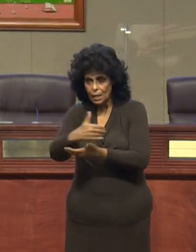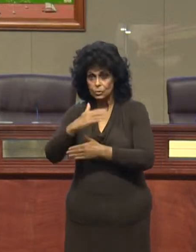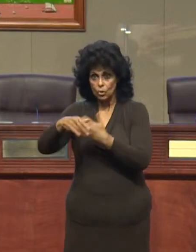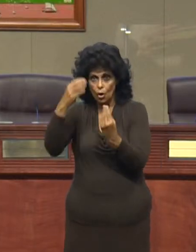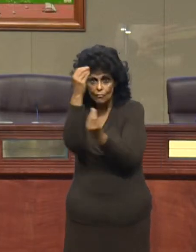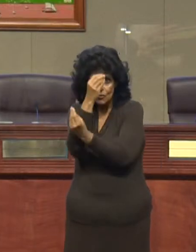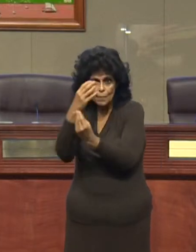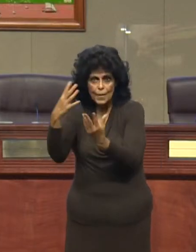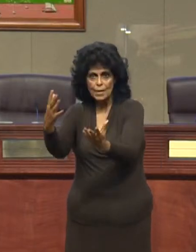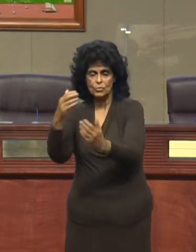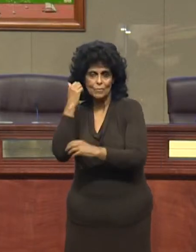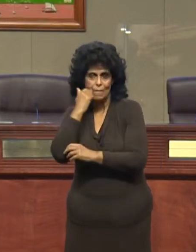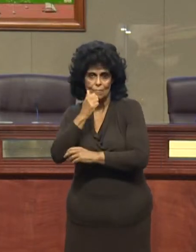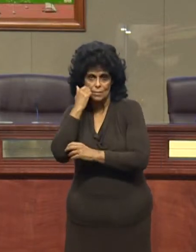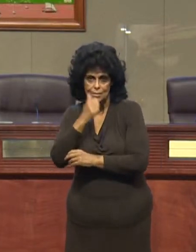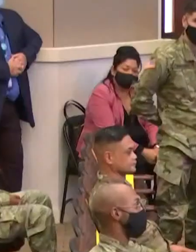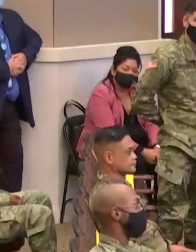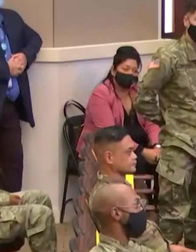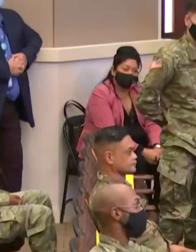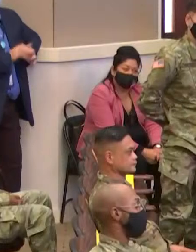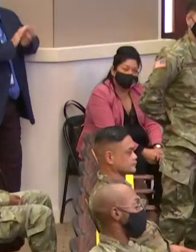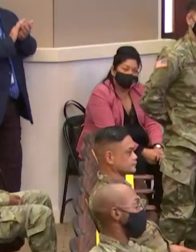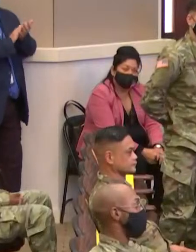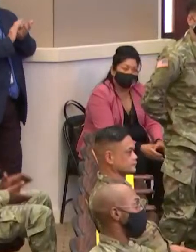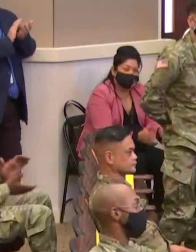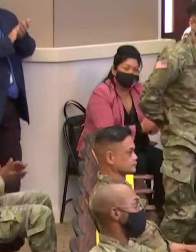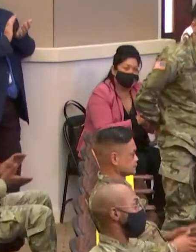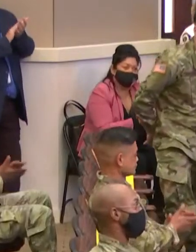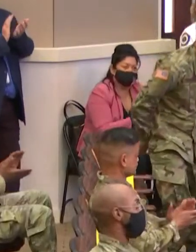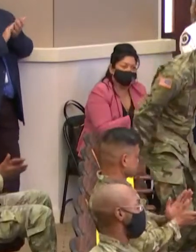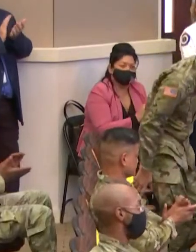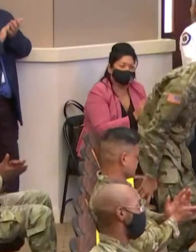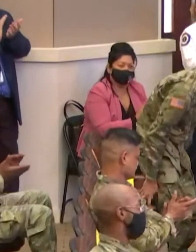information daily. And